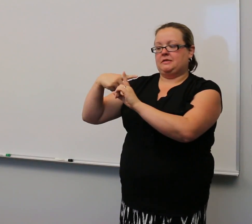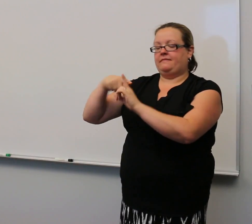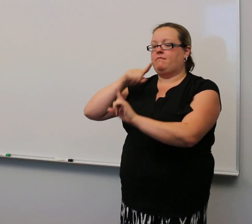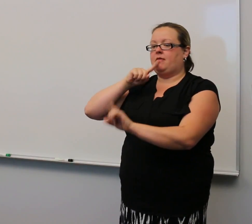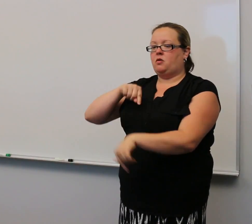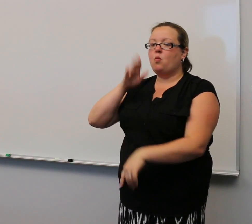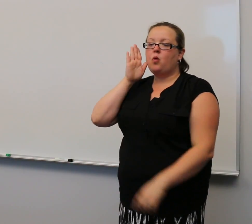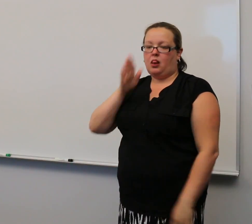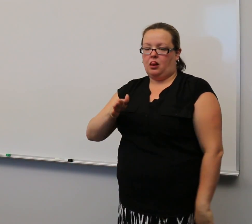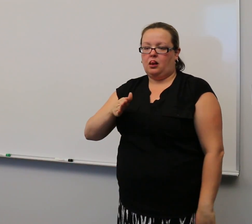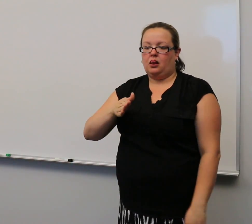is,